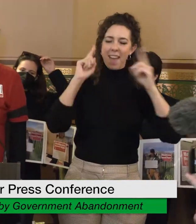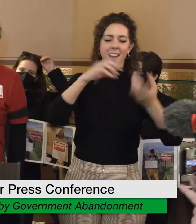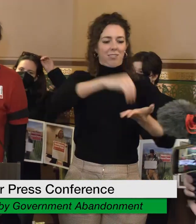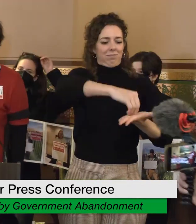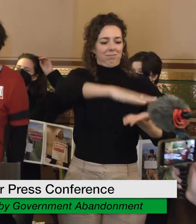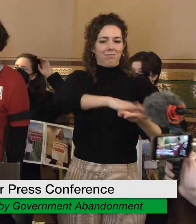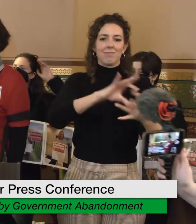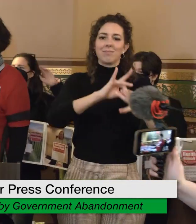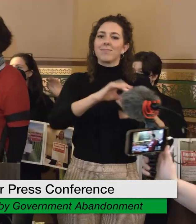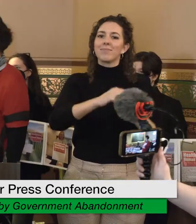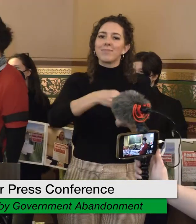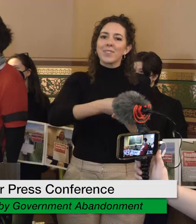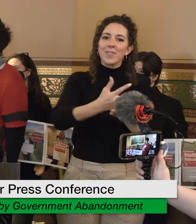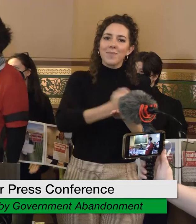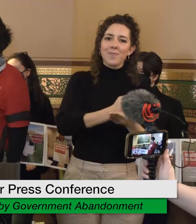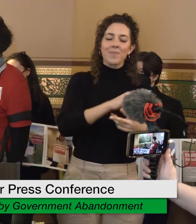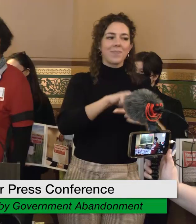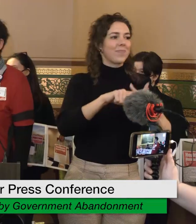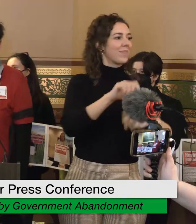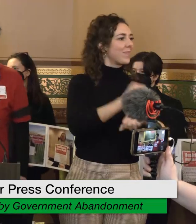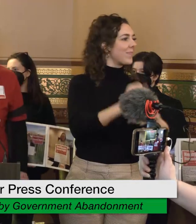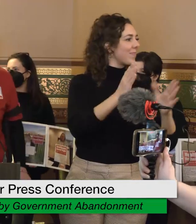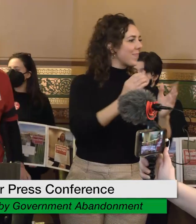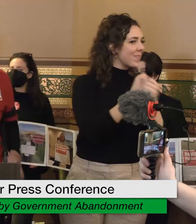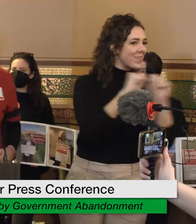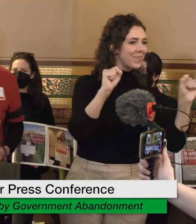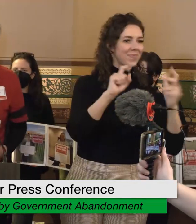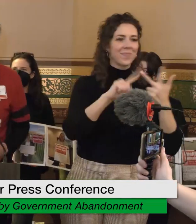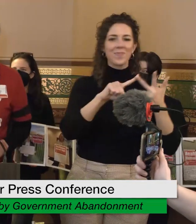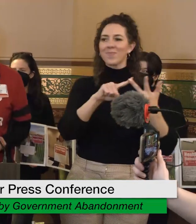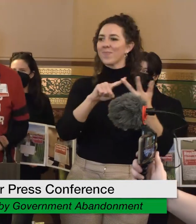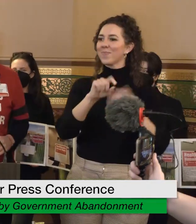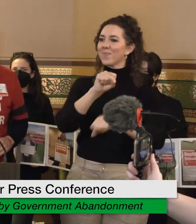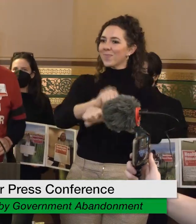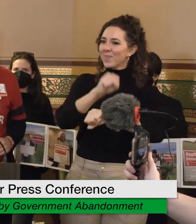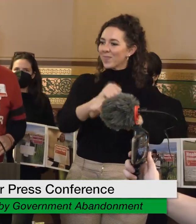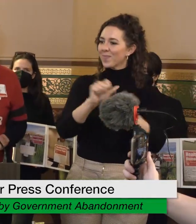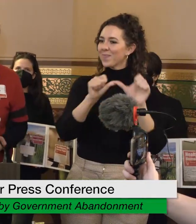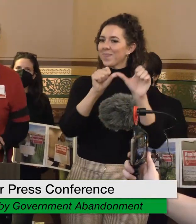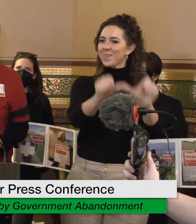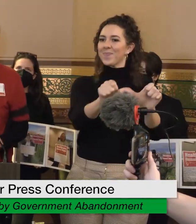wages, worker safety, and job security.